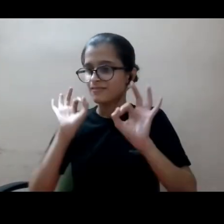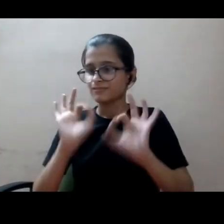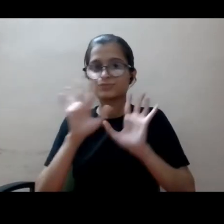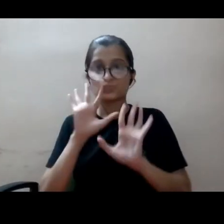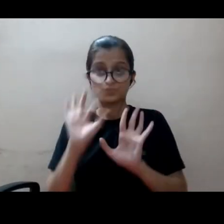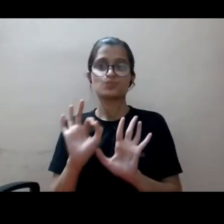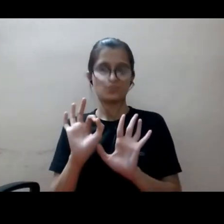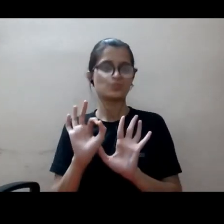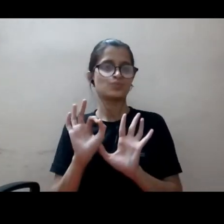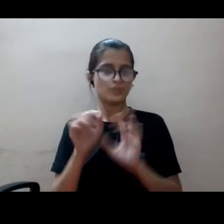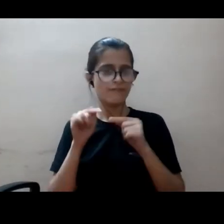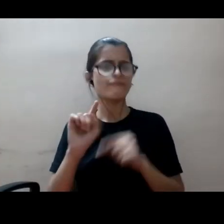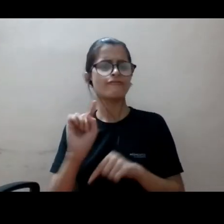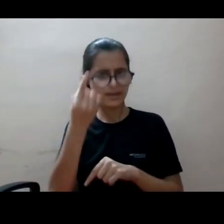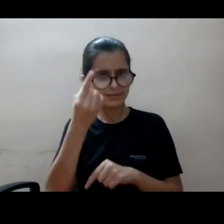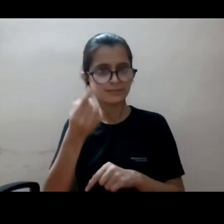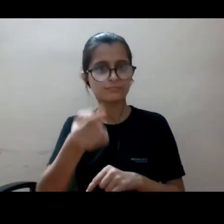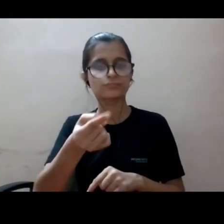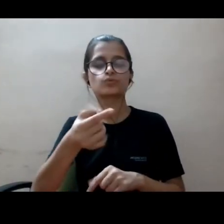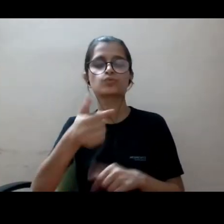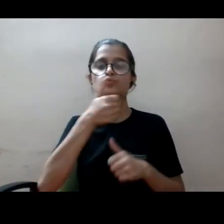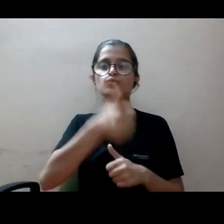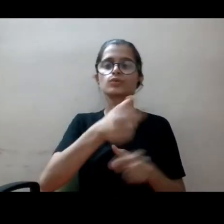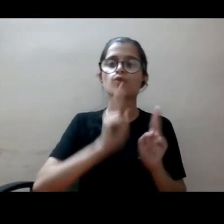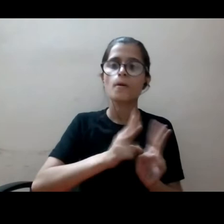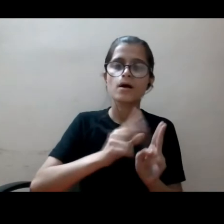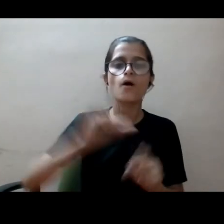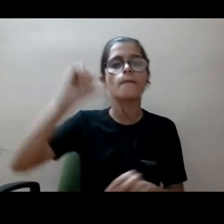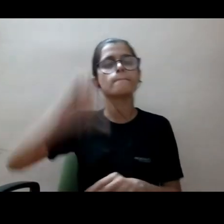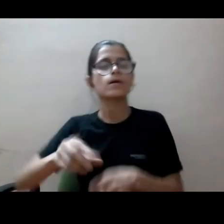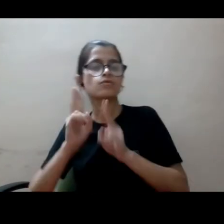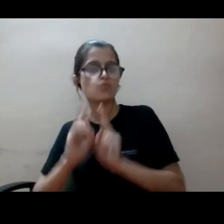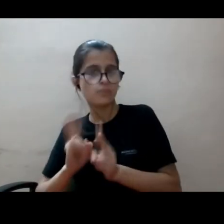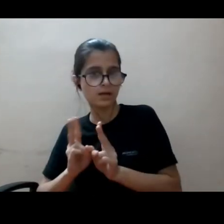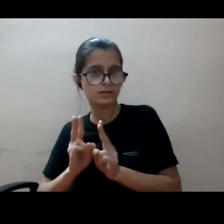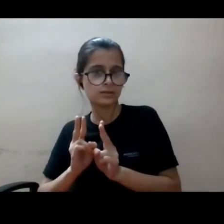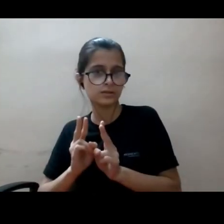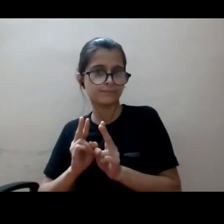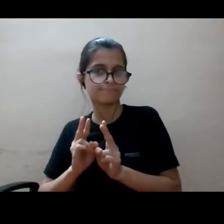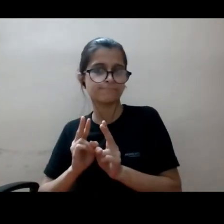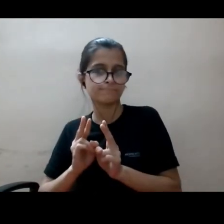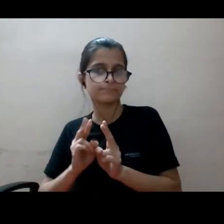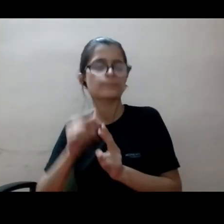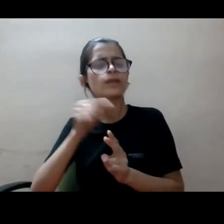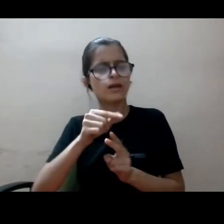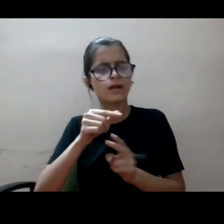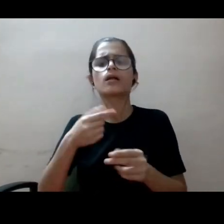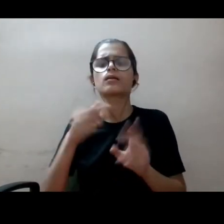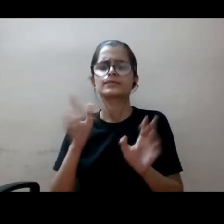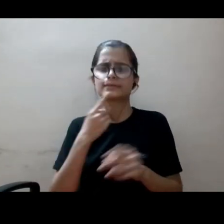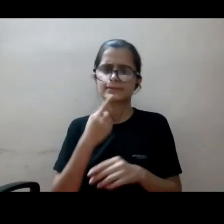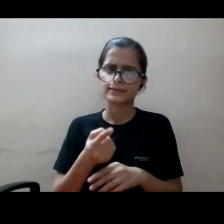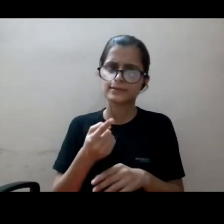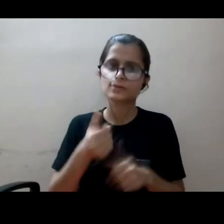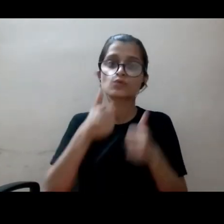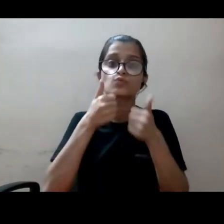Well, first of all, good normality versus bad normality, right? Let's say that good